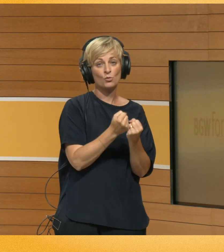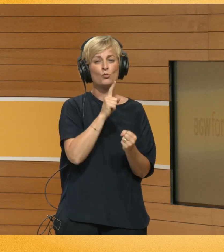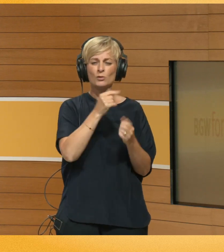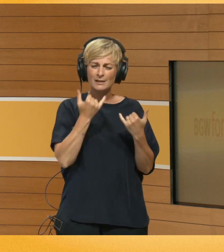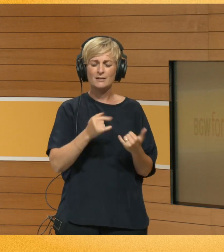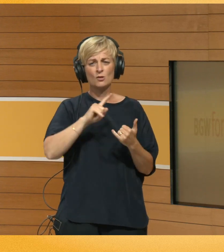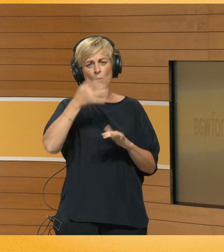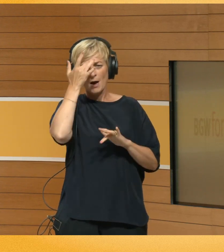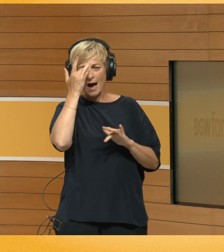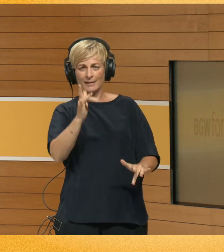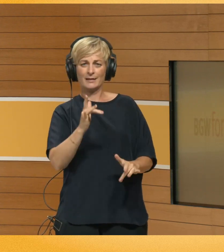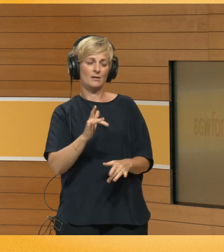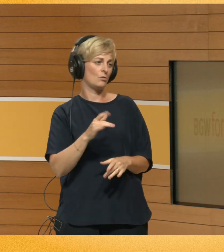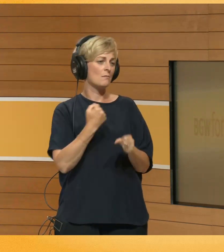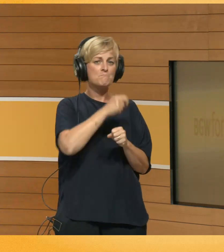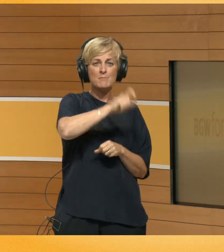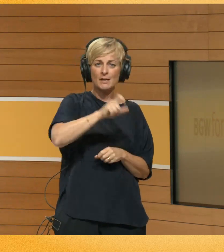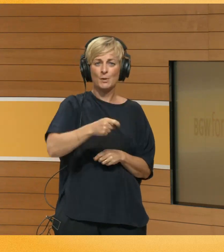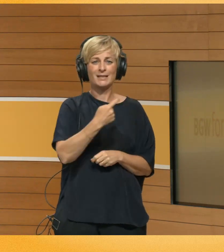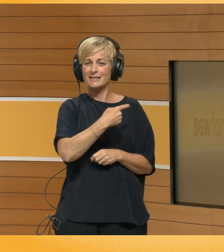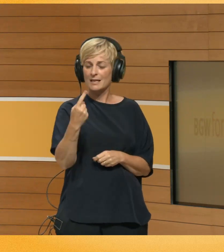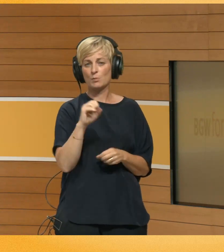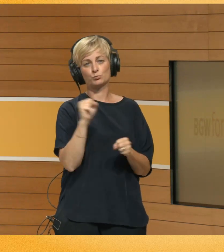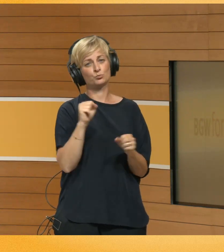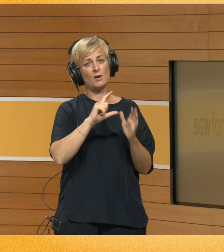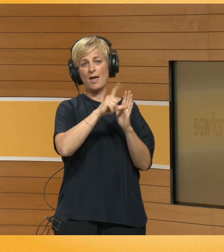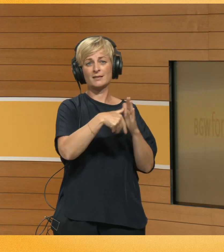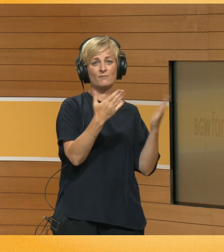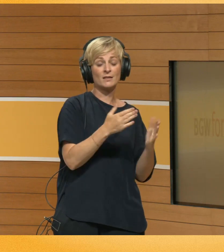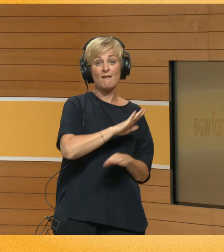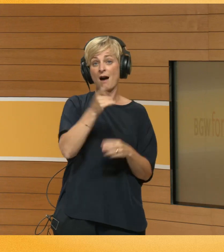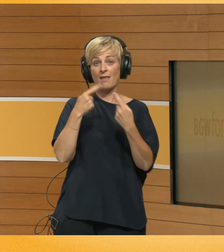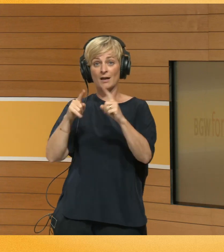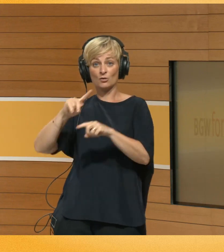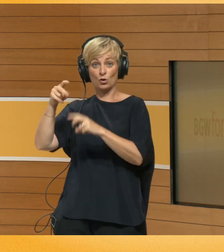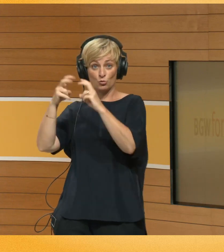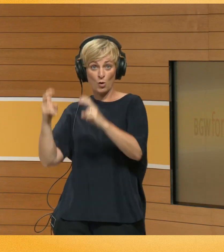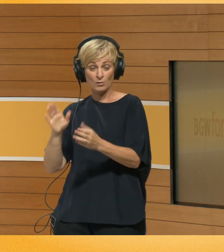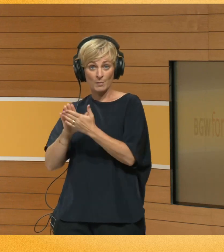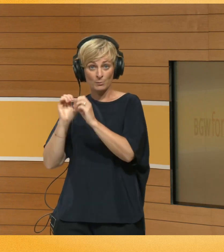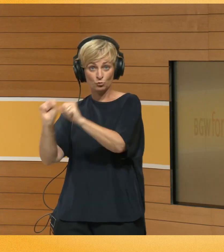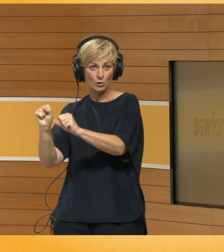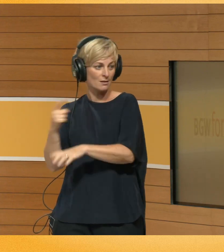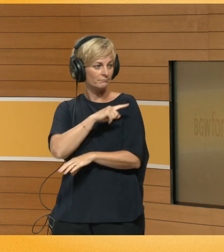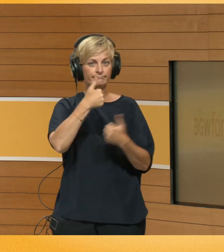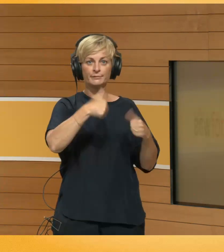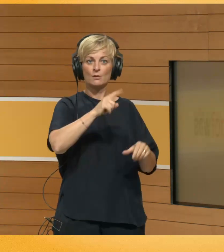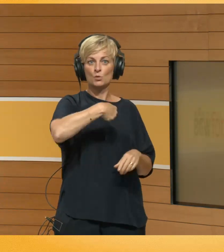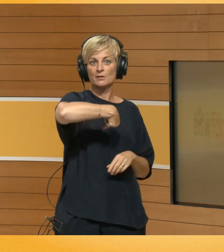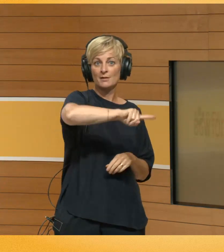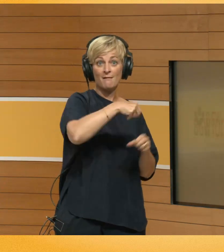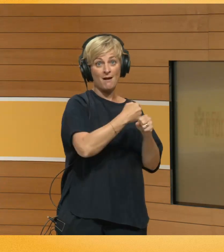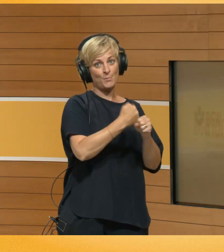home. The world was continuing to function, and these are essential workers and basically the most vulnerable when it comes to the health